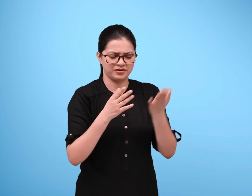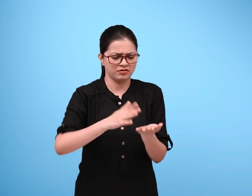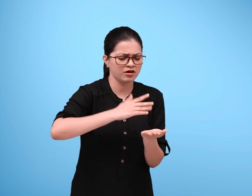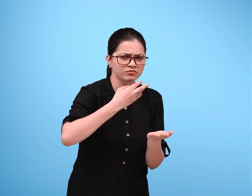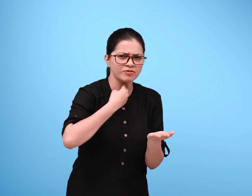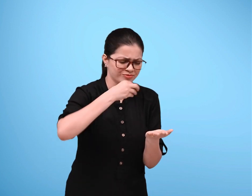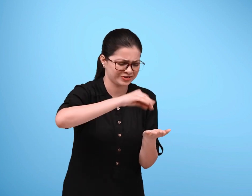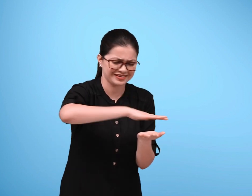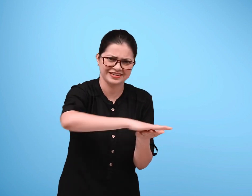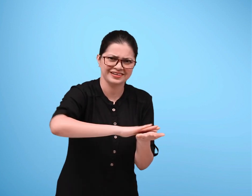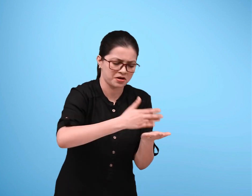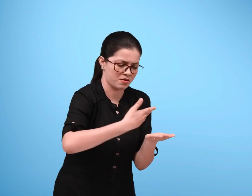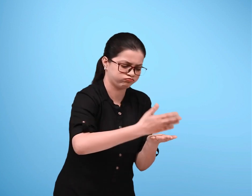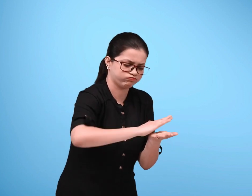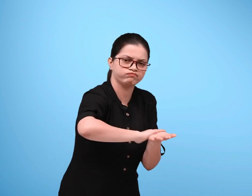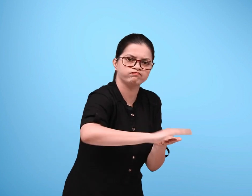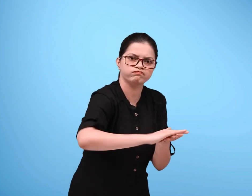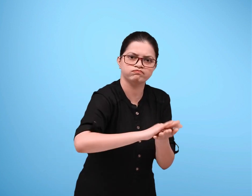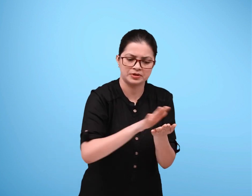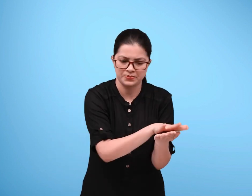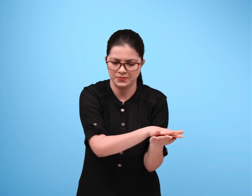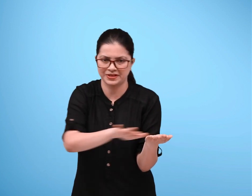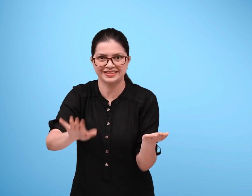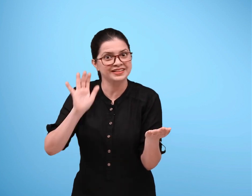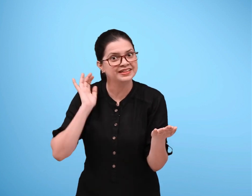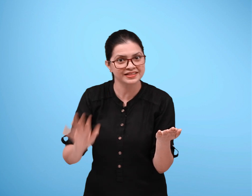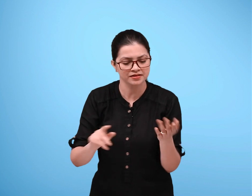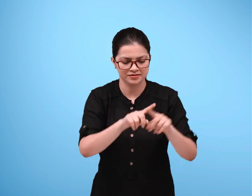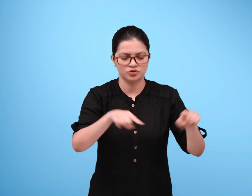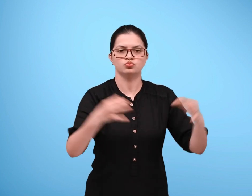After some time, shake the paper free of the sugar and the ants.